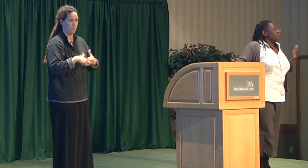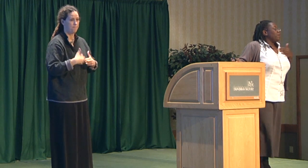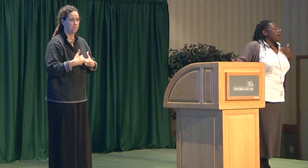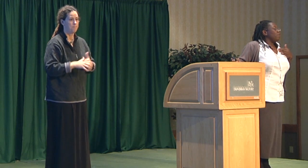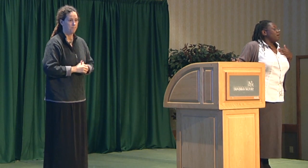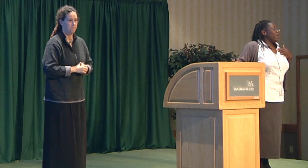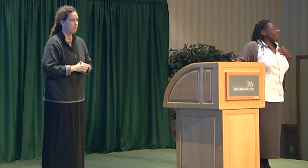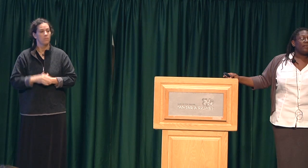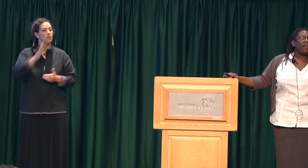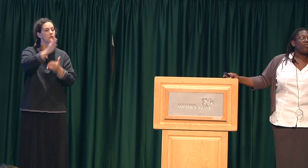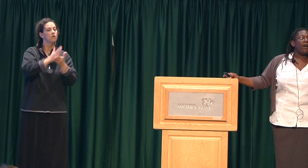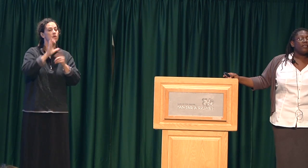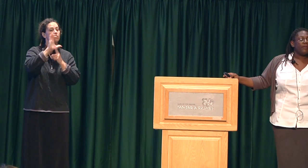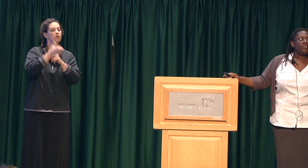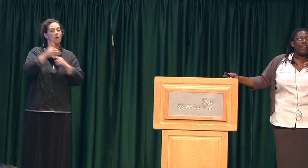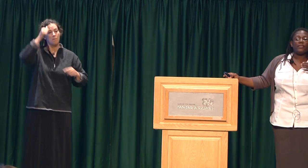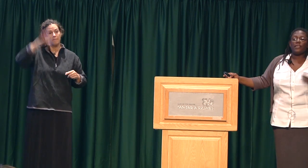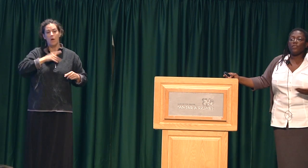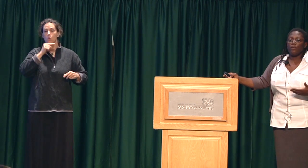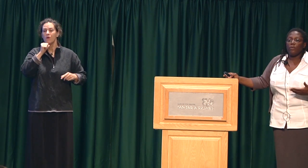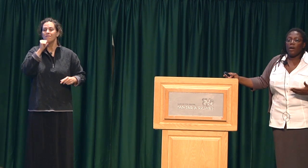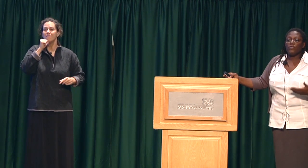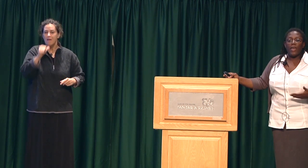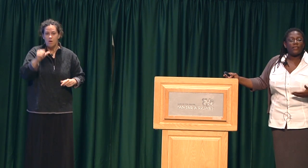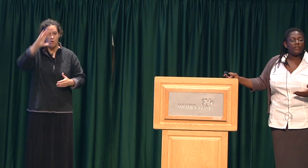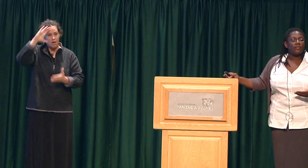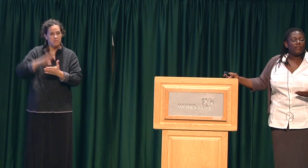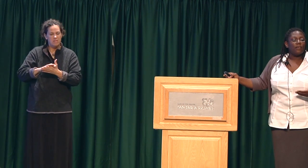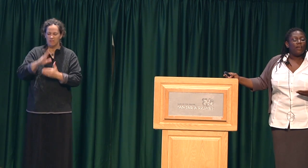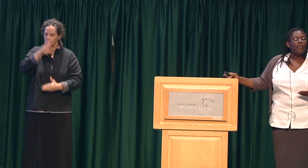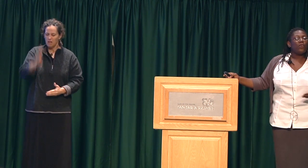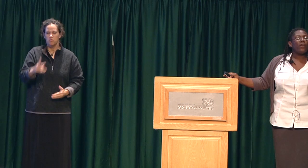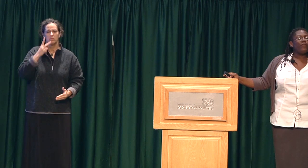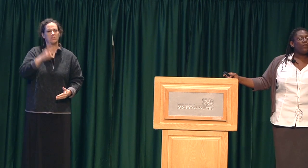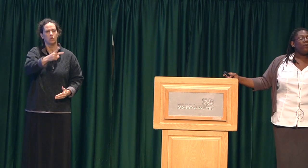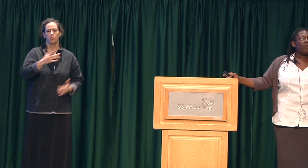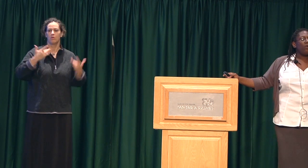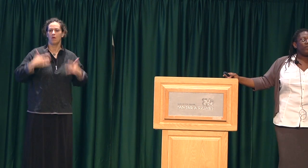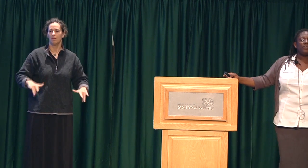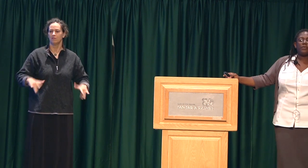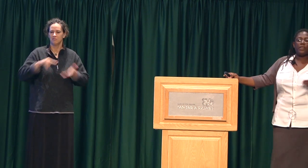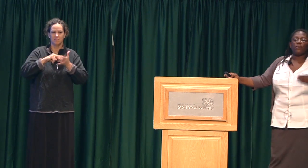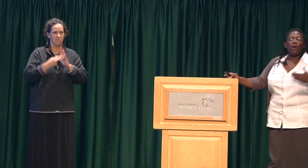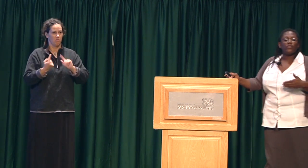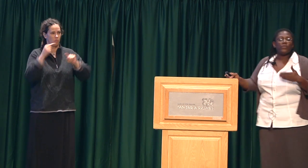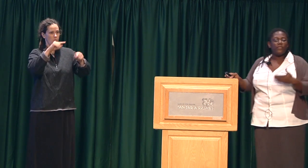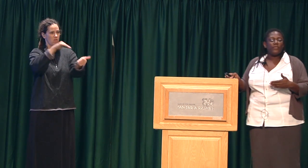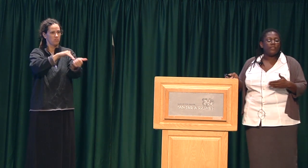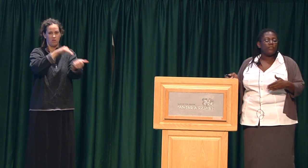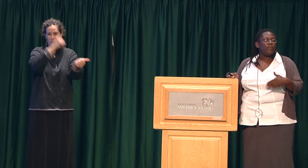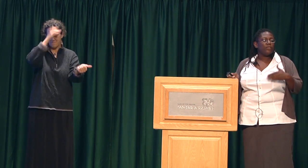a man that is not your husband should not see you undressed. So if you don't know these particular